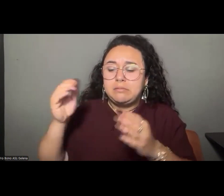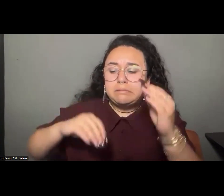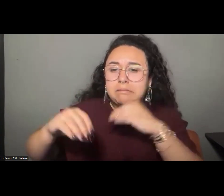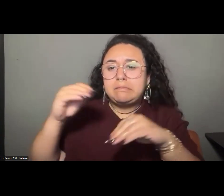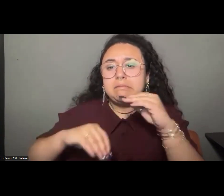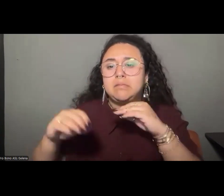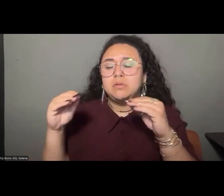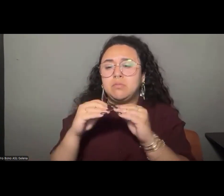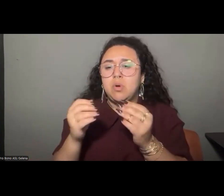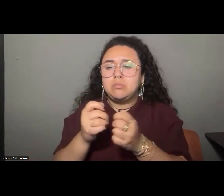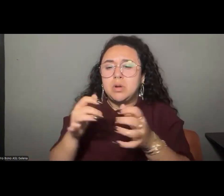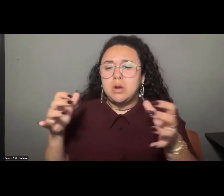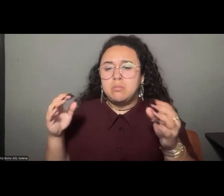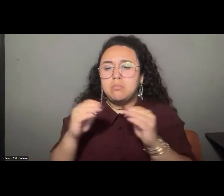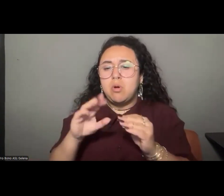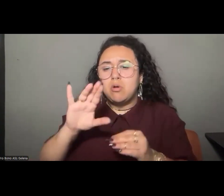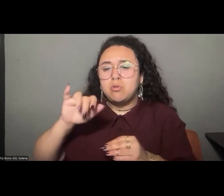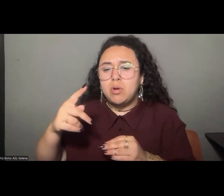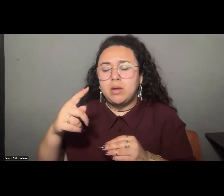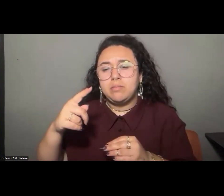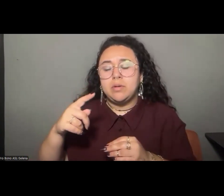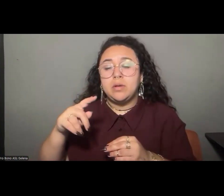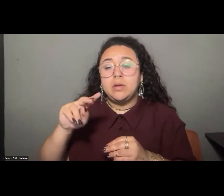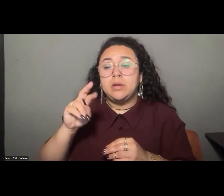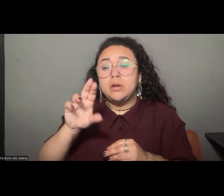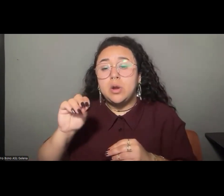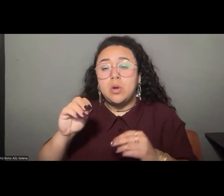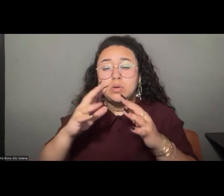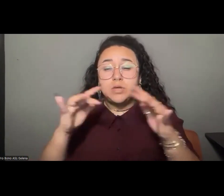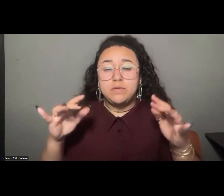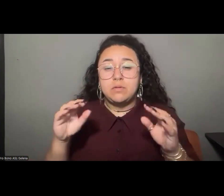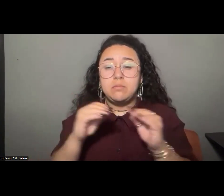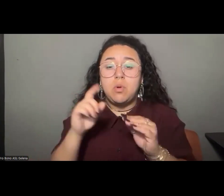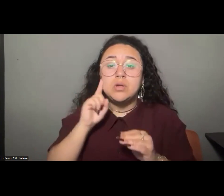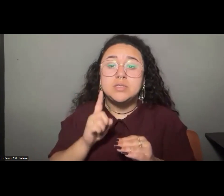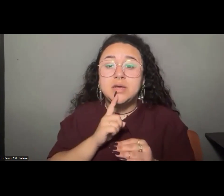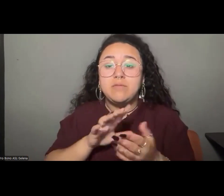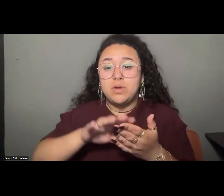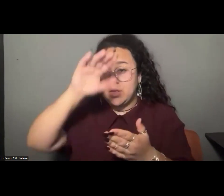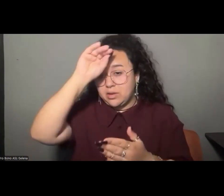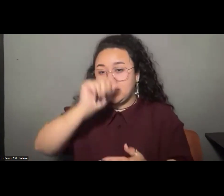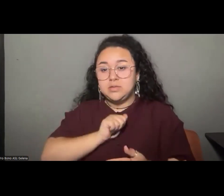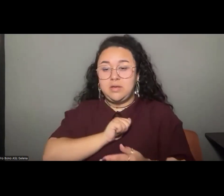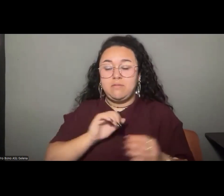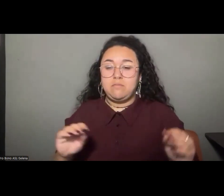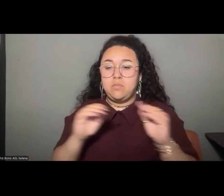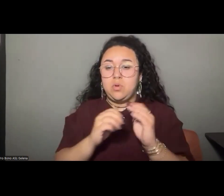crip, more and more neurodivergent, more and more deaf as we learn ourselves more with each other, as we're